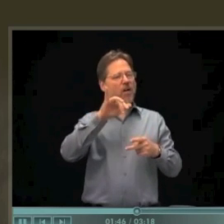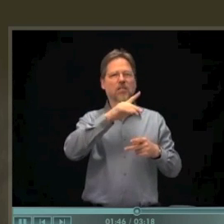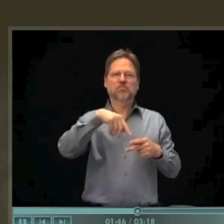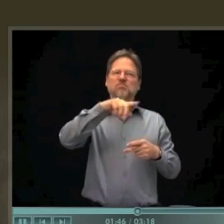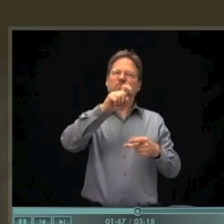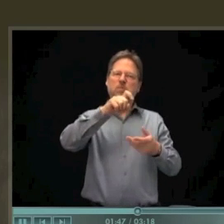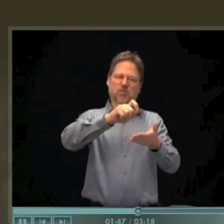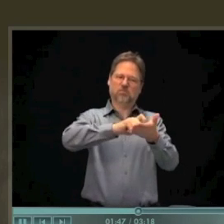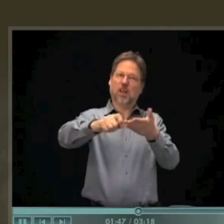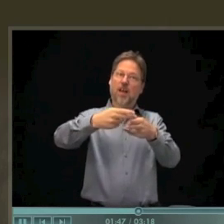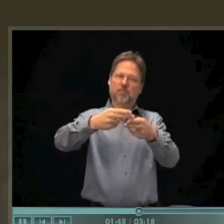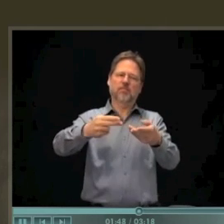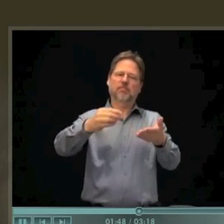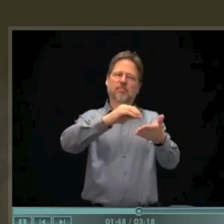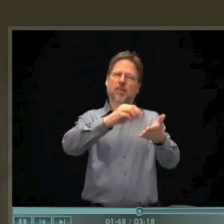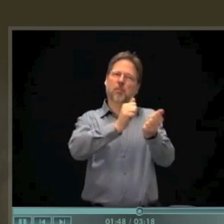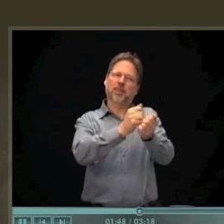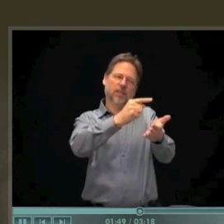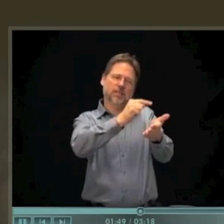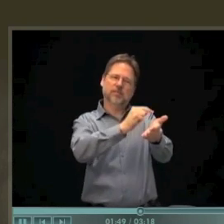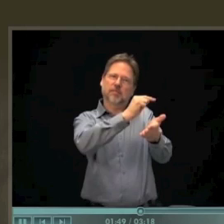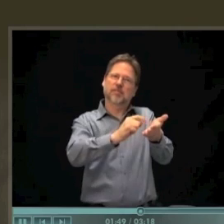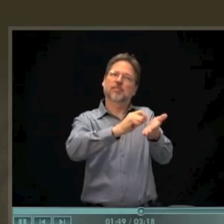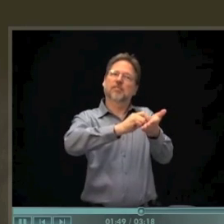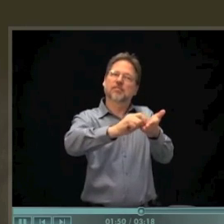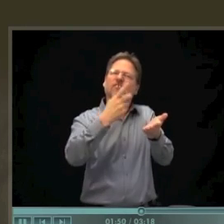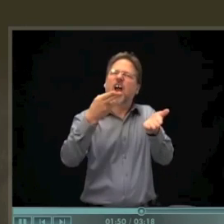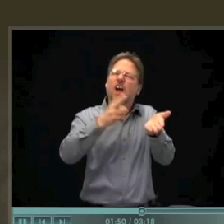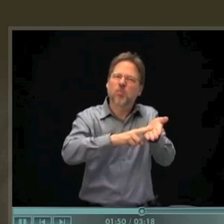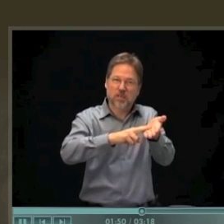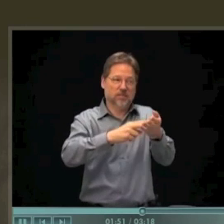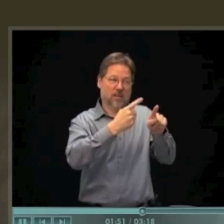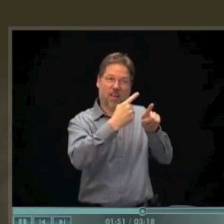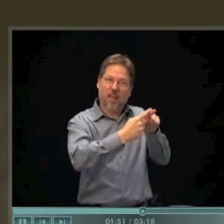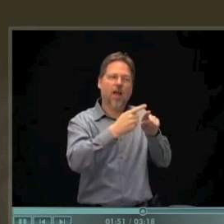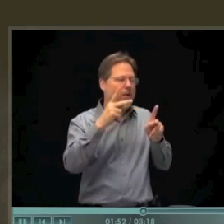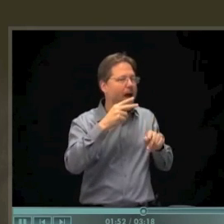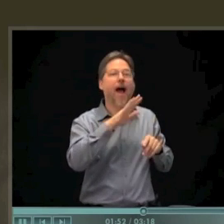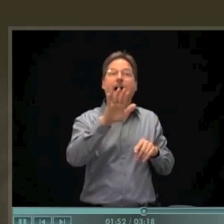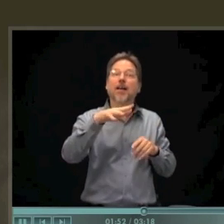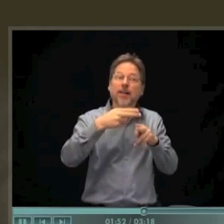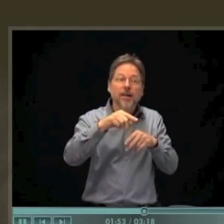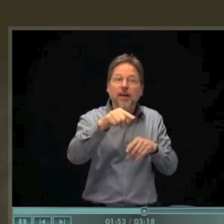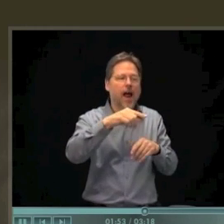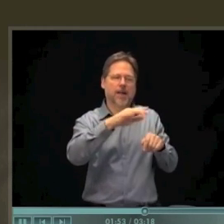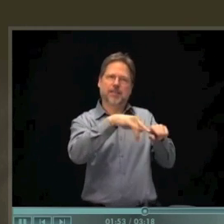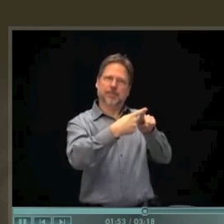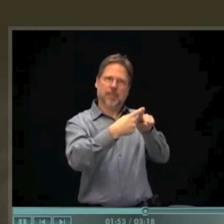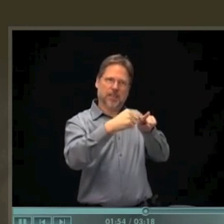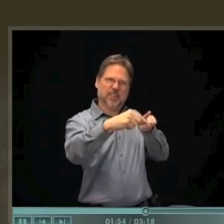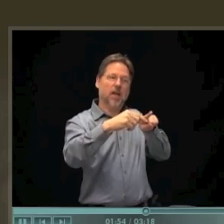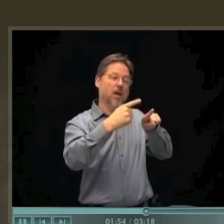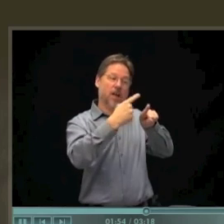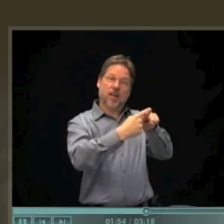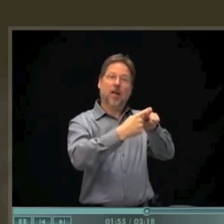And we think that maybe that sign appeared because people would say, sign here